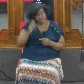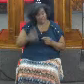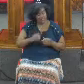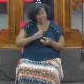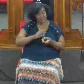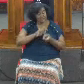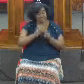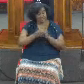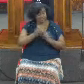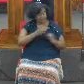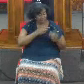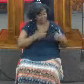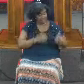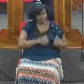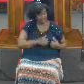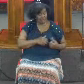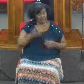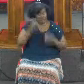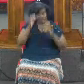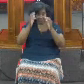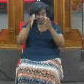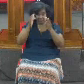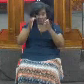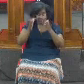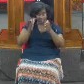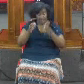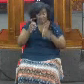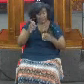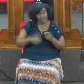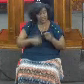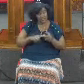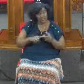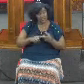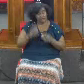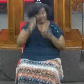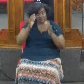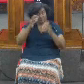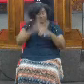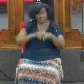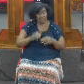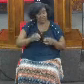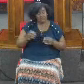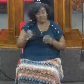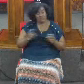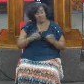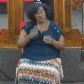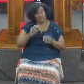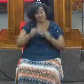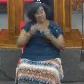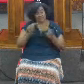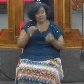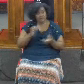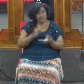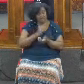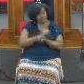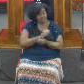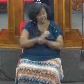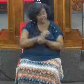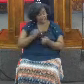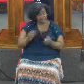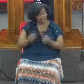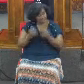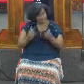of heart. You need to refocus. You need to refocus on carrying on the Great Commission. I challenge you